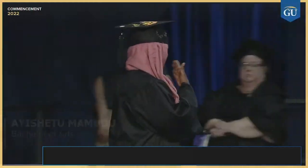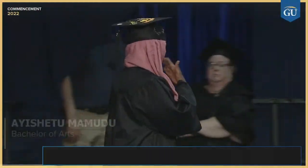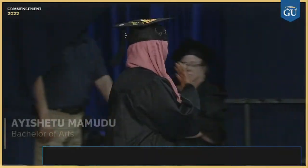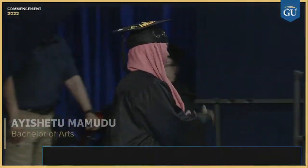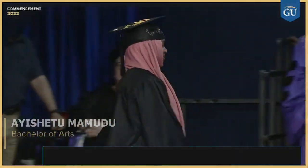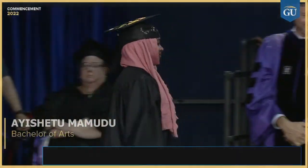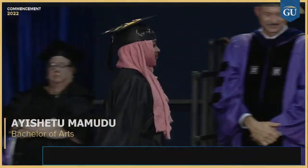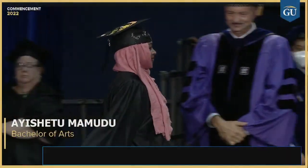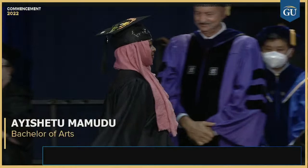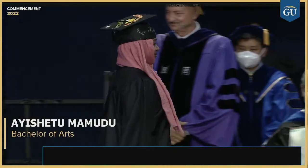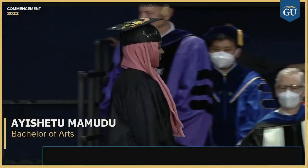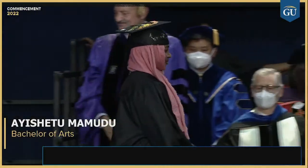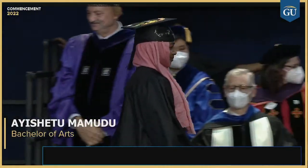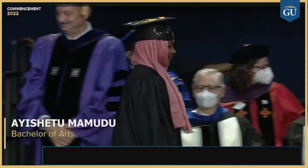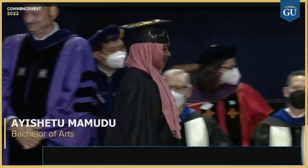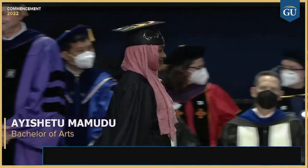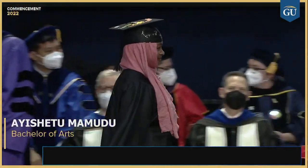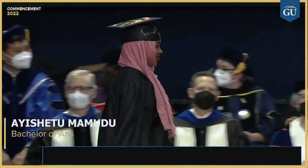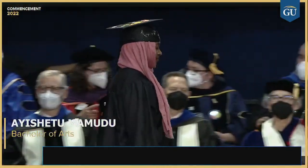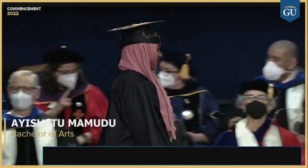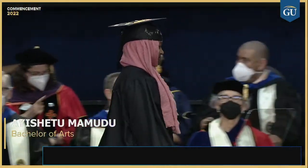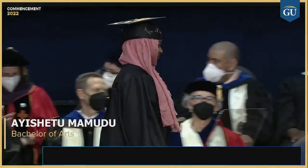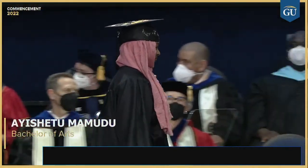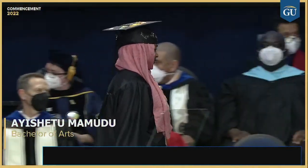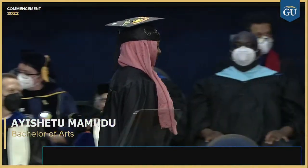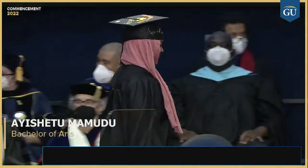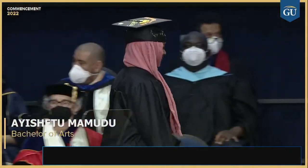Aishetu Mamodu, Bachelor of Arts.